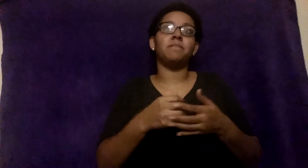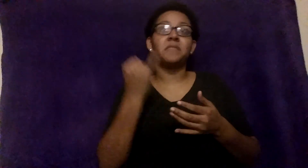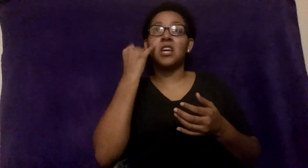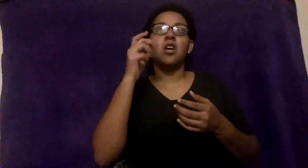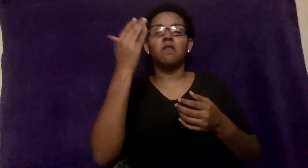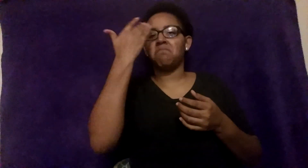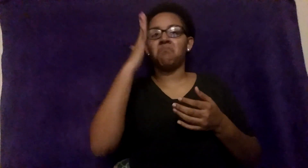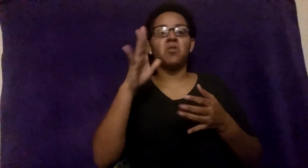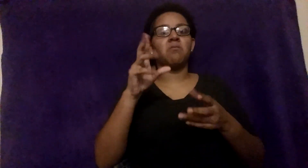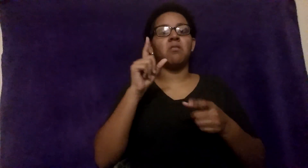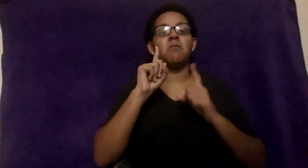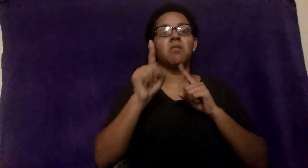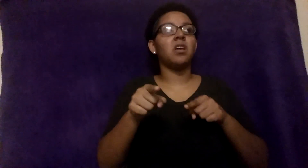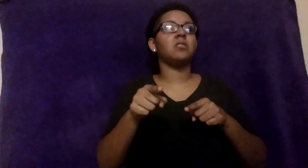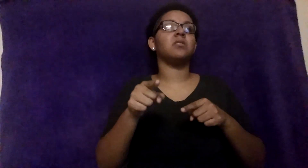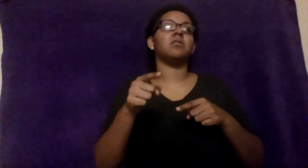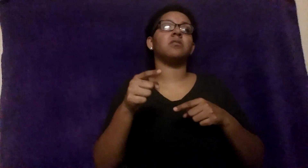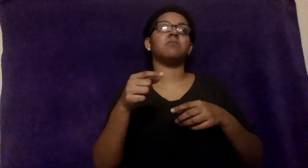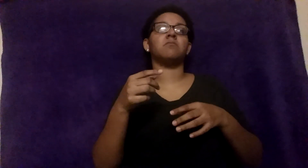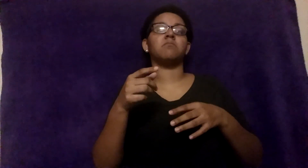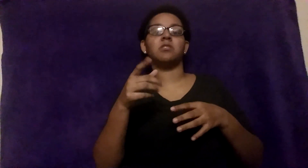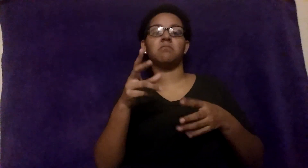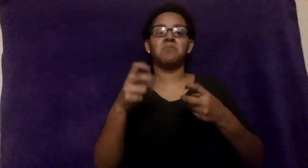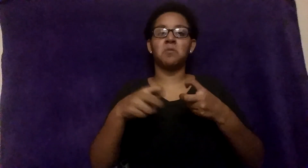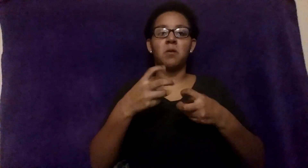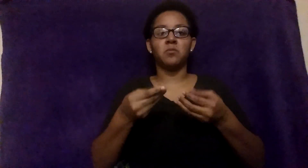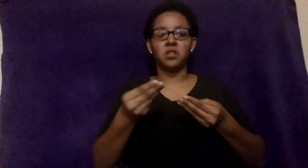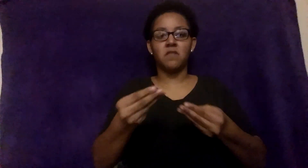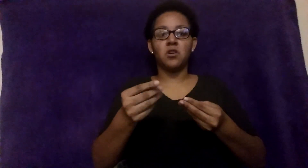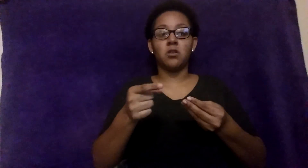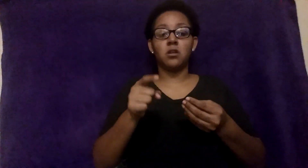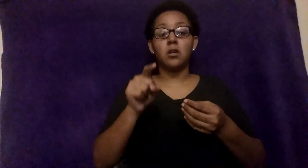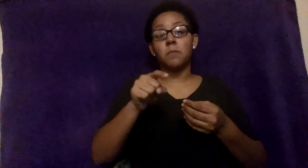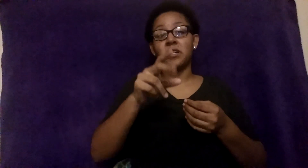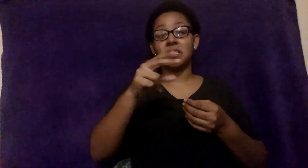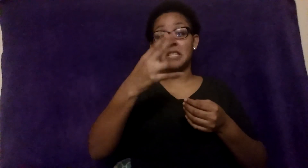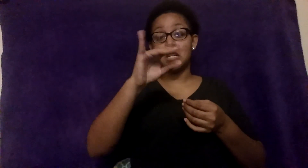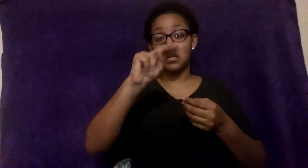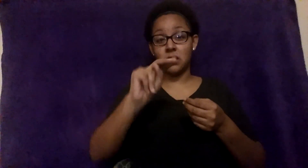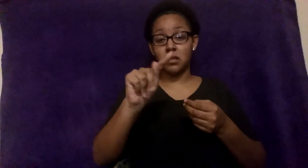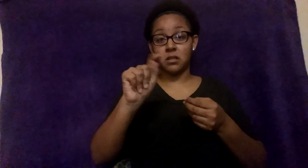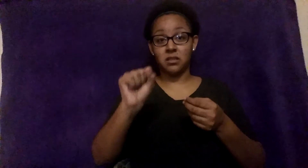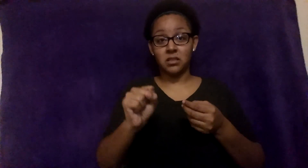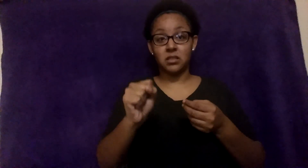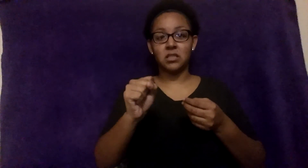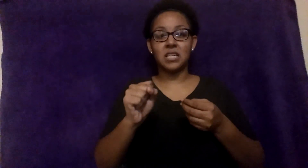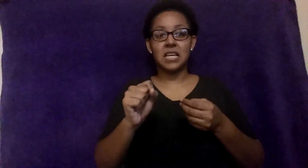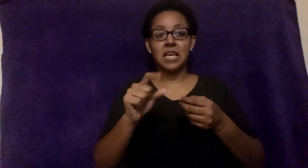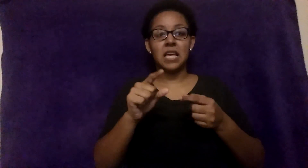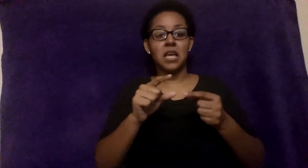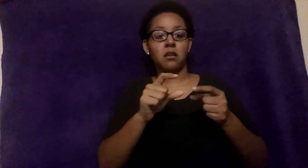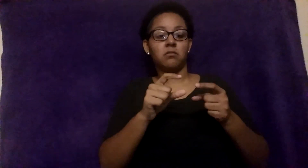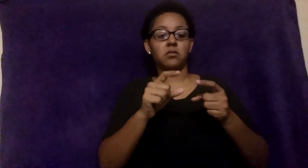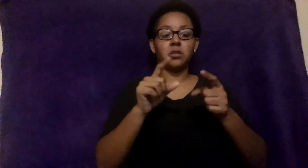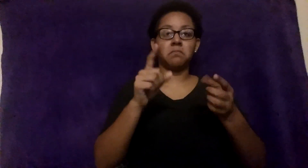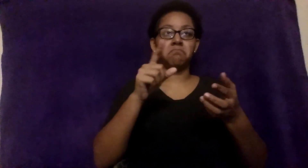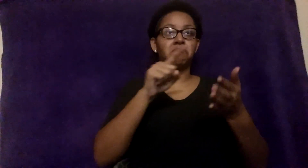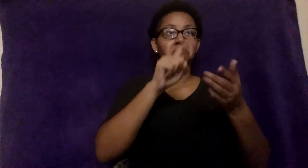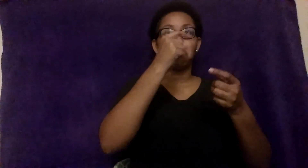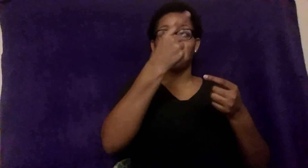problems that we give you in the exercises, you can press the hints and it'll draw circles, and you can just count up the circles. Or if you want to do it on your own so you get the